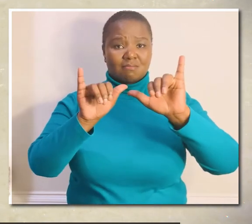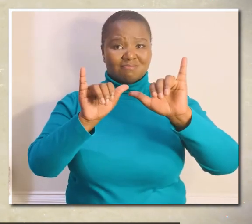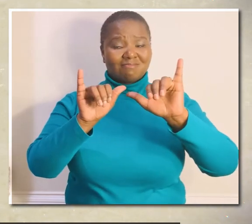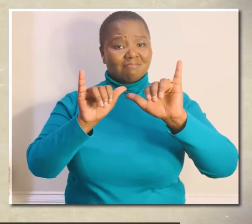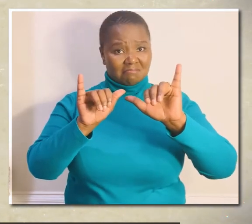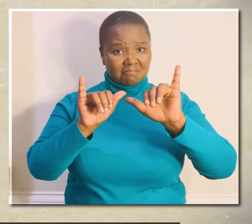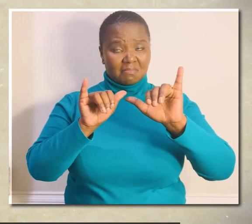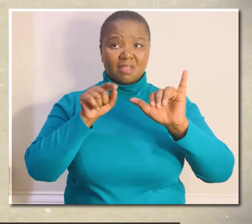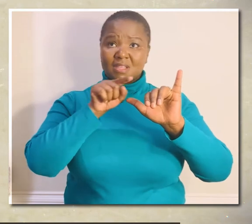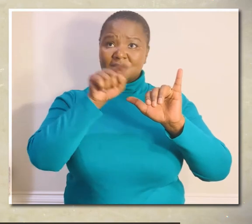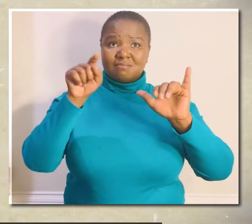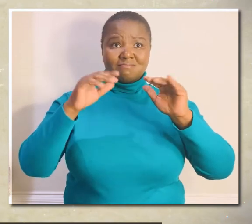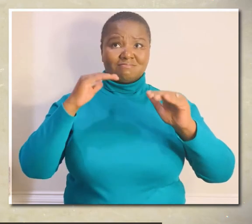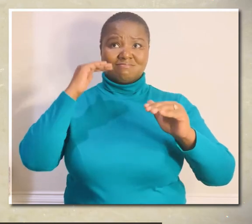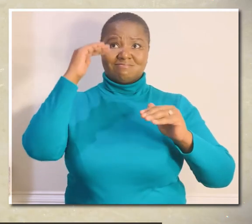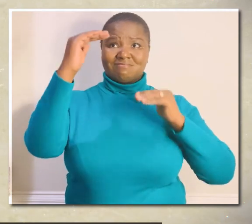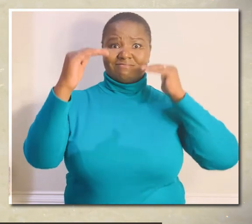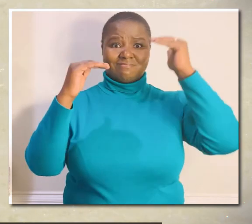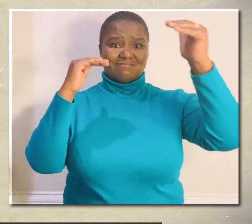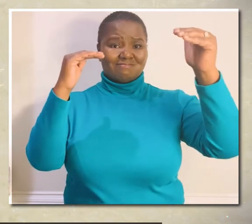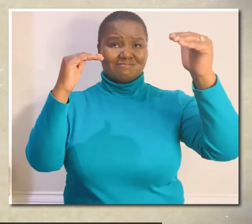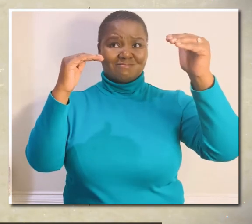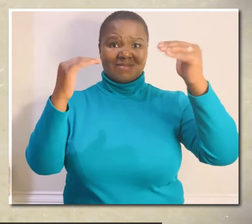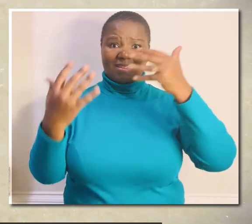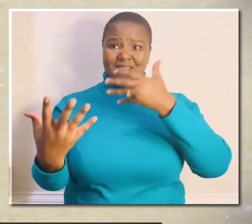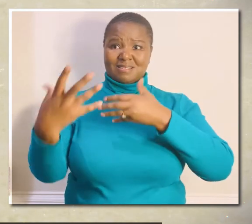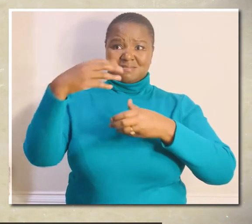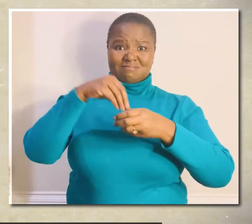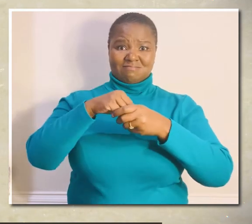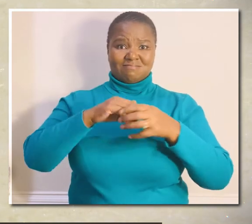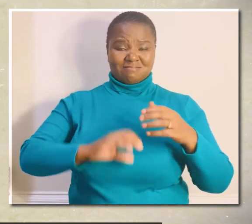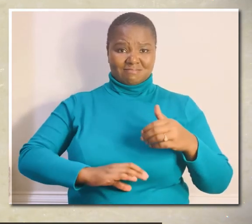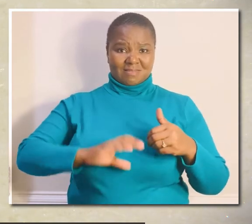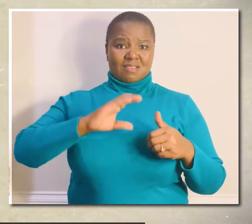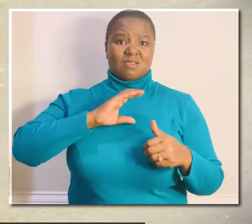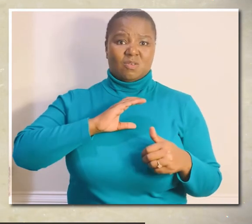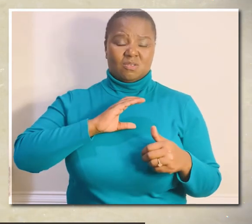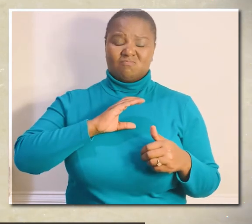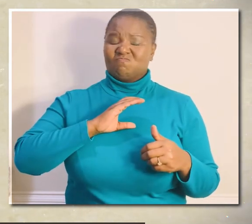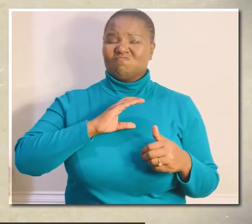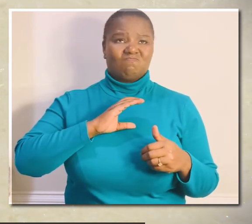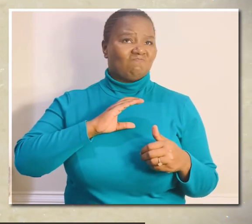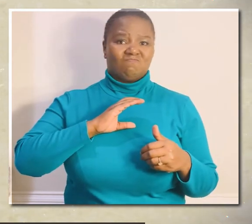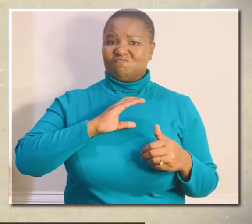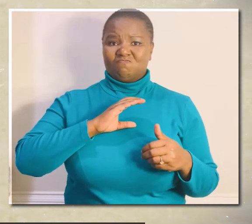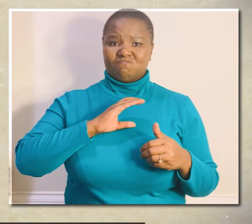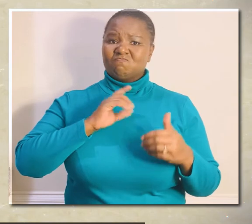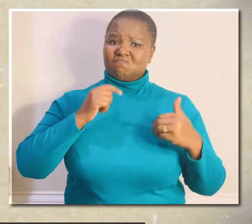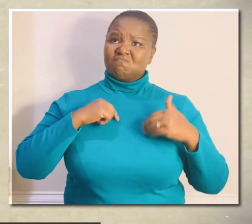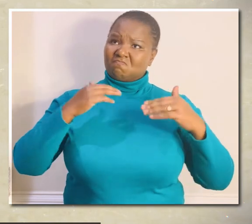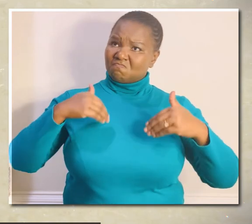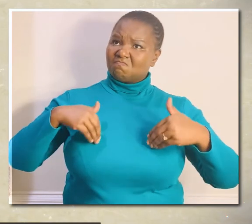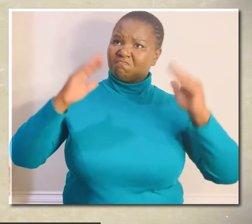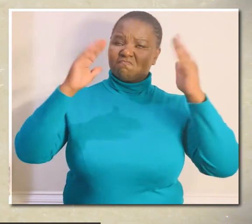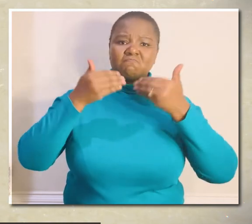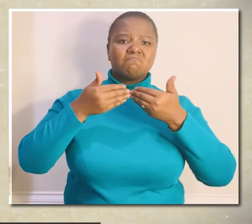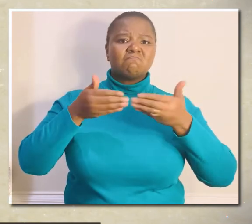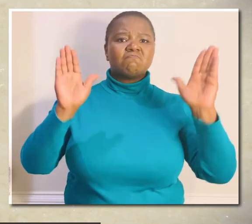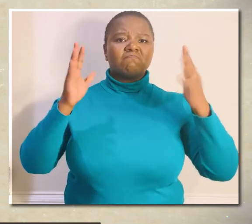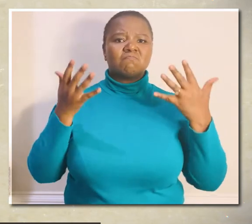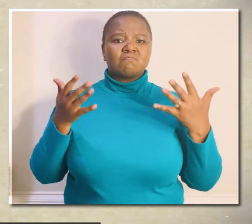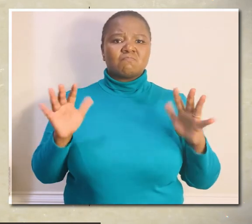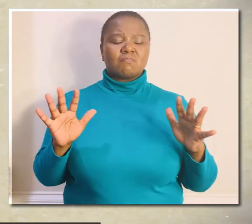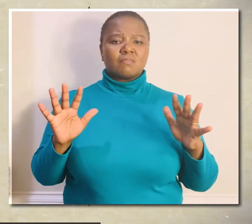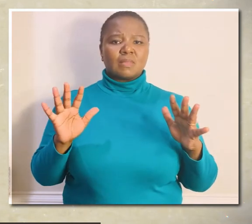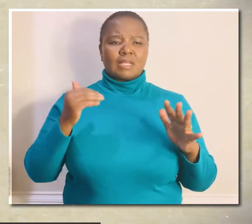adults. They've gone on with their lives. They have their own families, their own interests. They didn't see that there could be that much that would tie